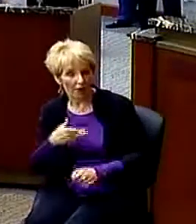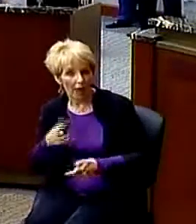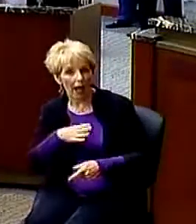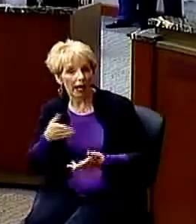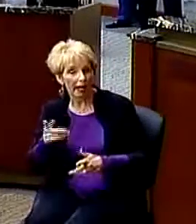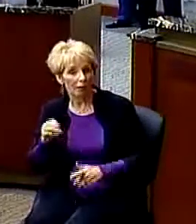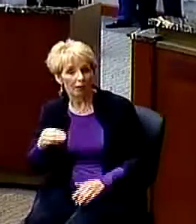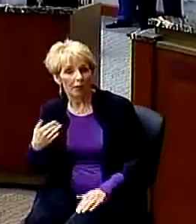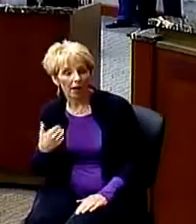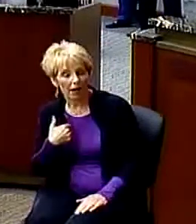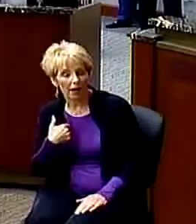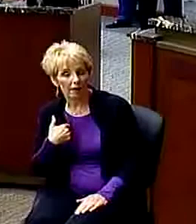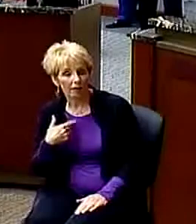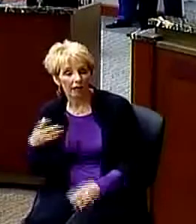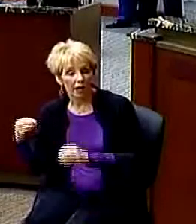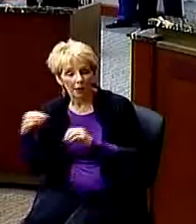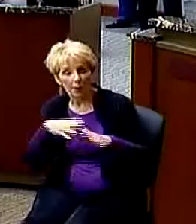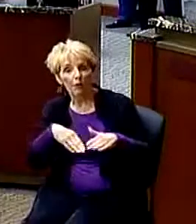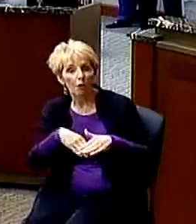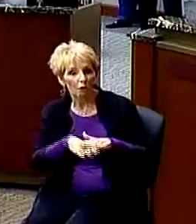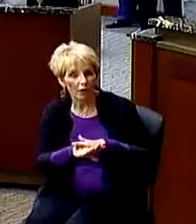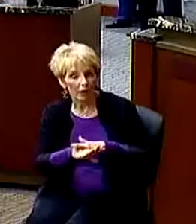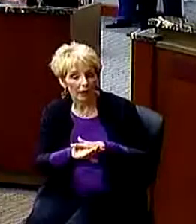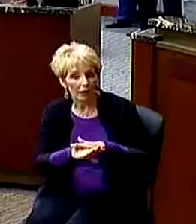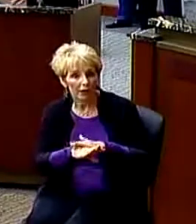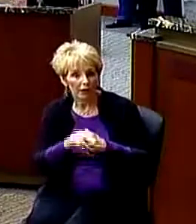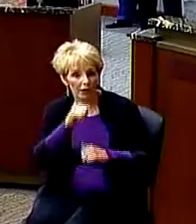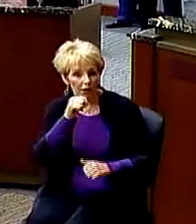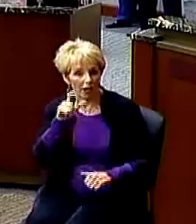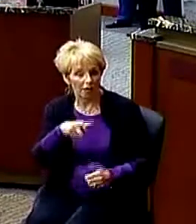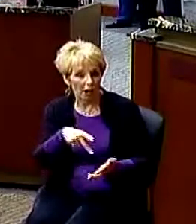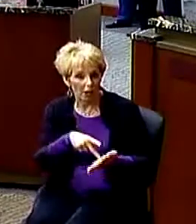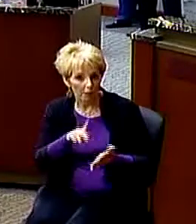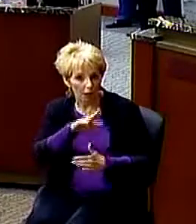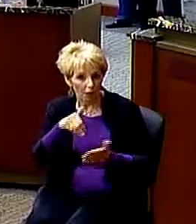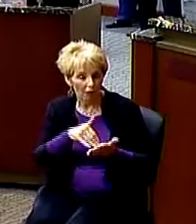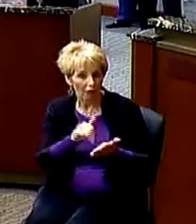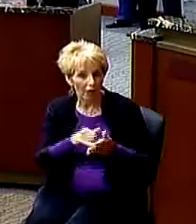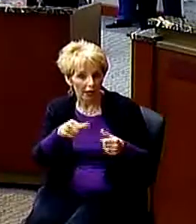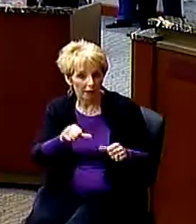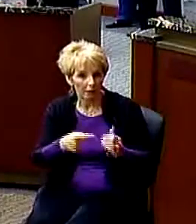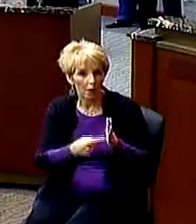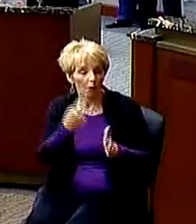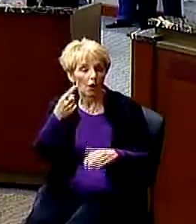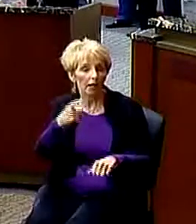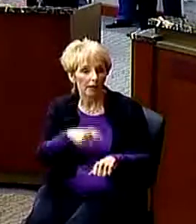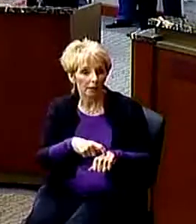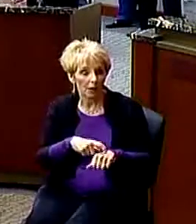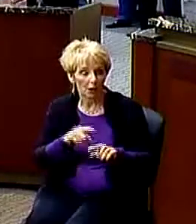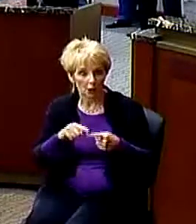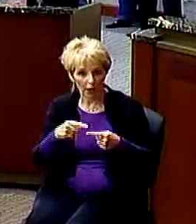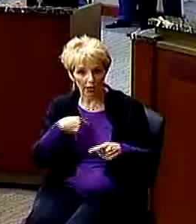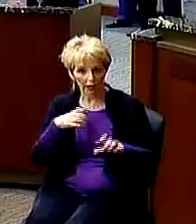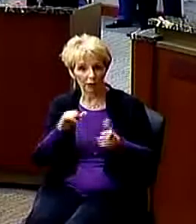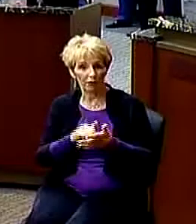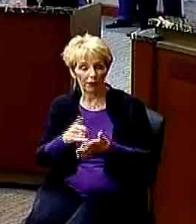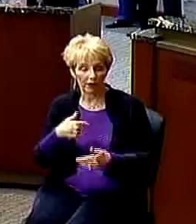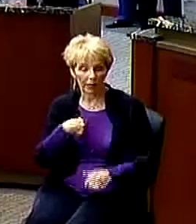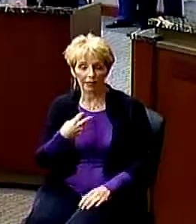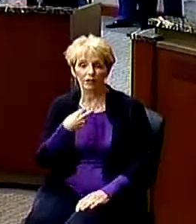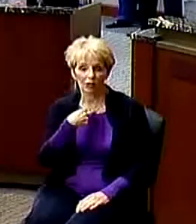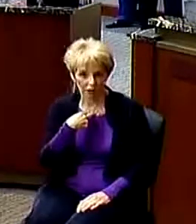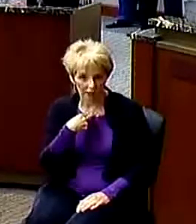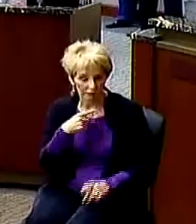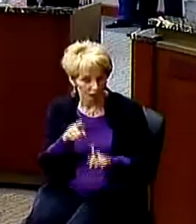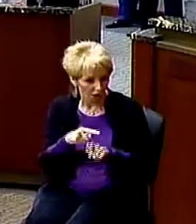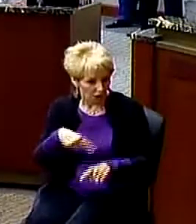have, let them move in and not have to pay all that deposit at one time? When I do that, I get stuck,